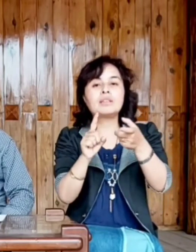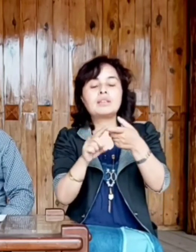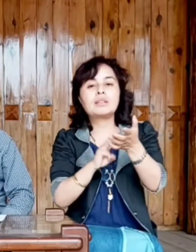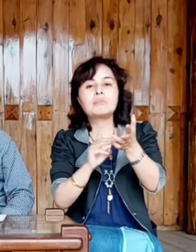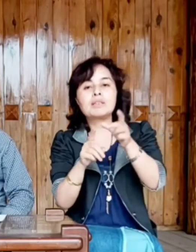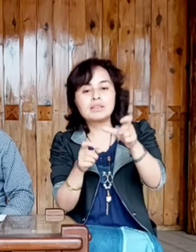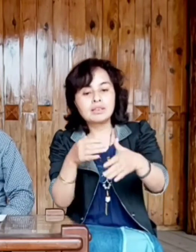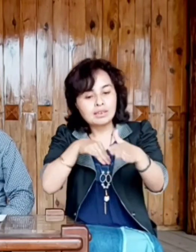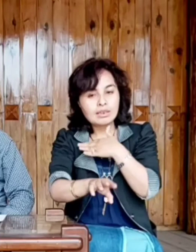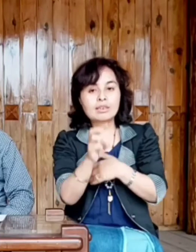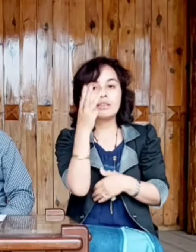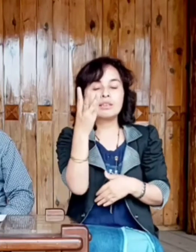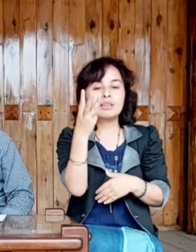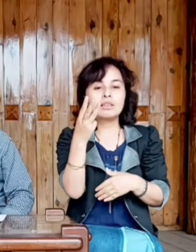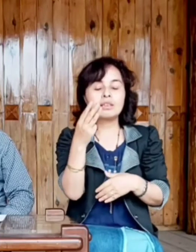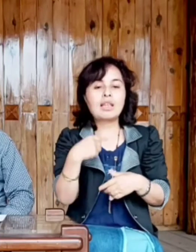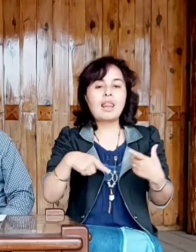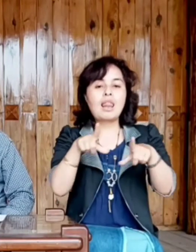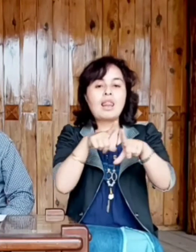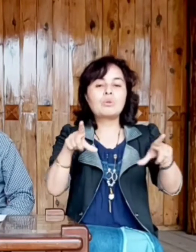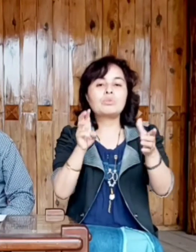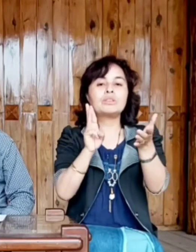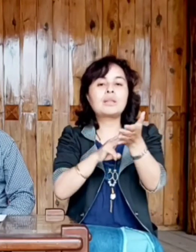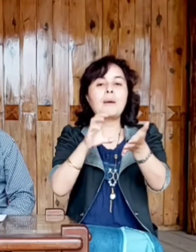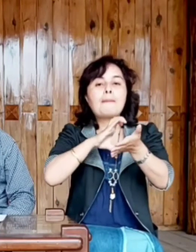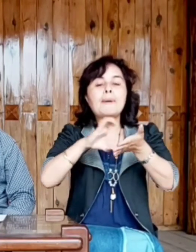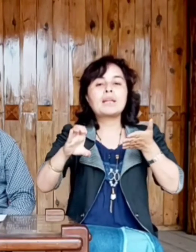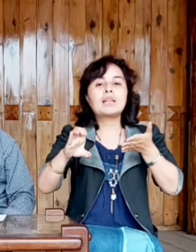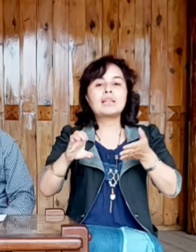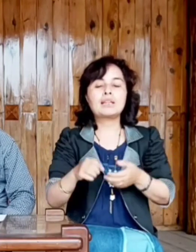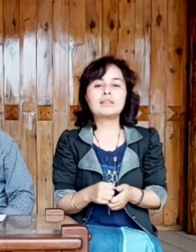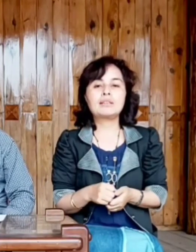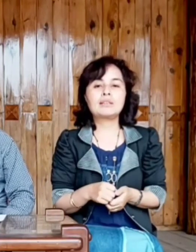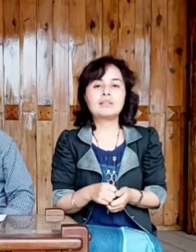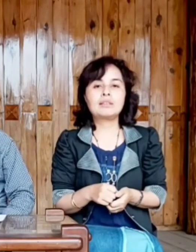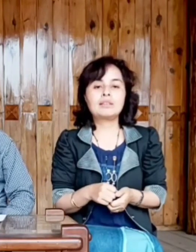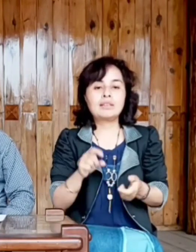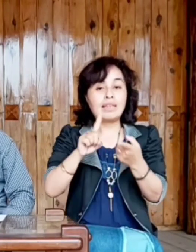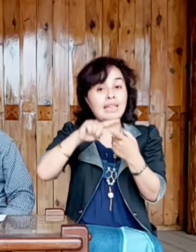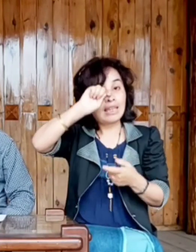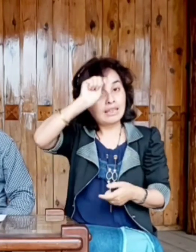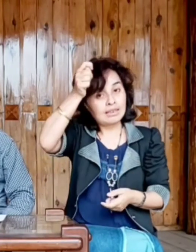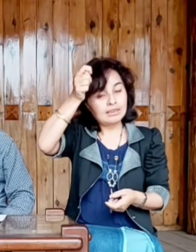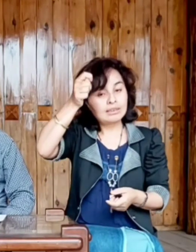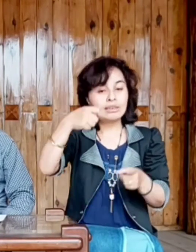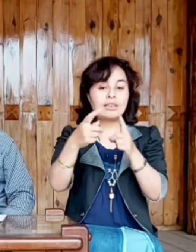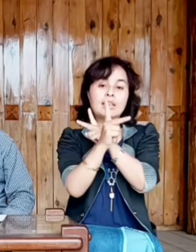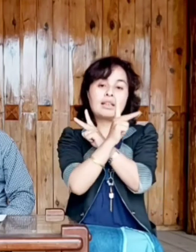in the 3 main languages of Meghalaya, that is in English,